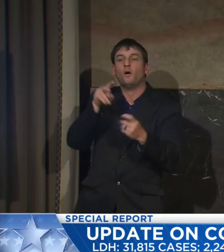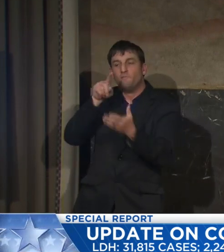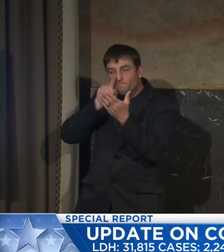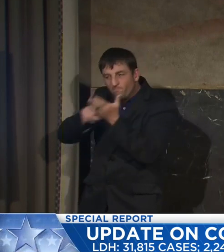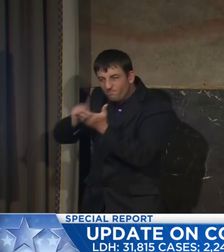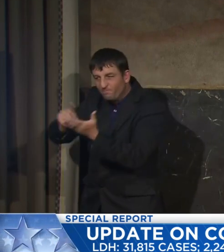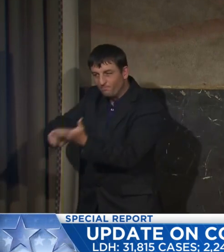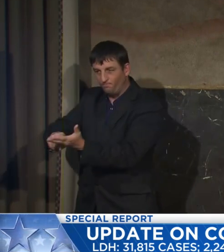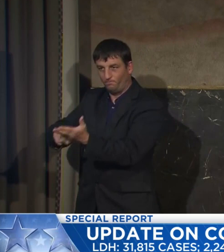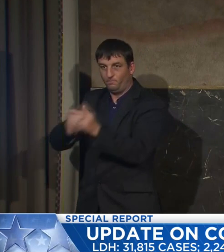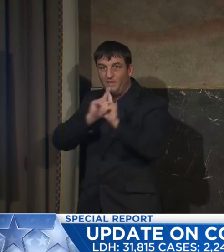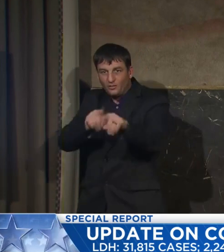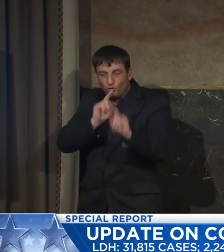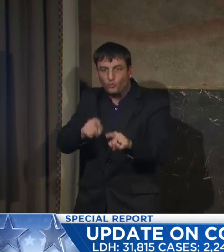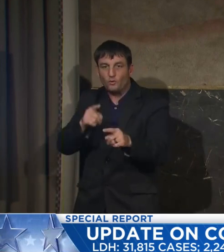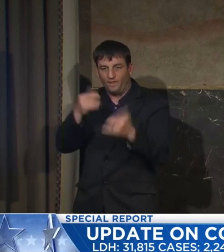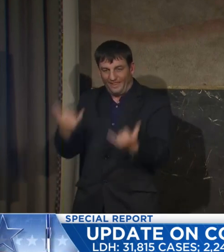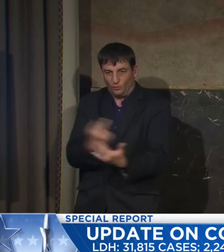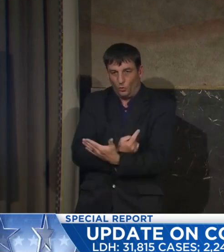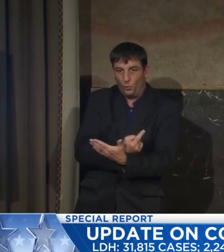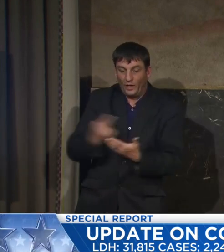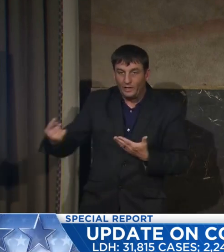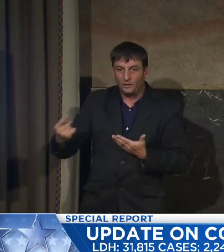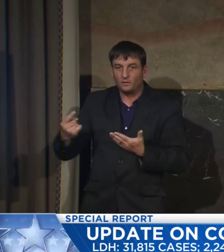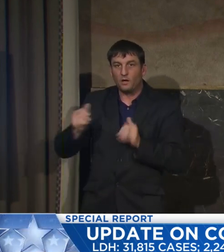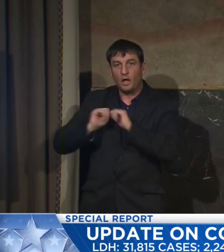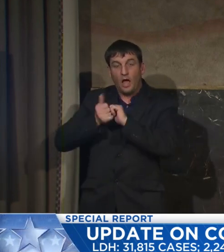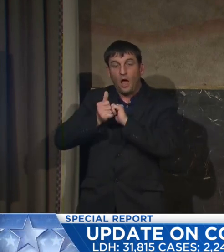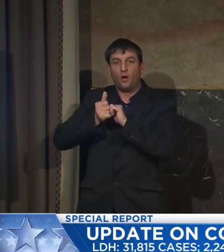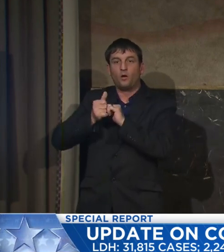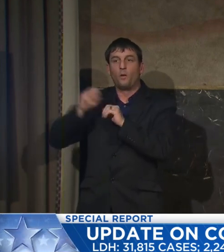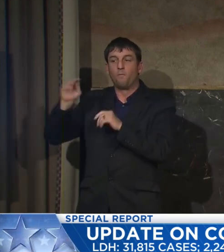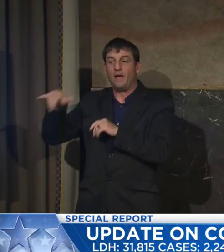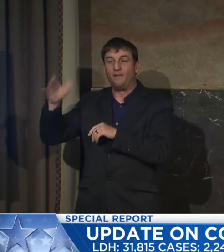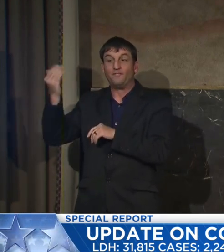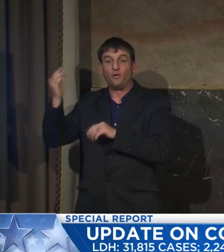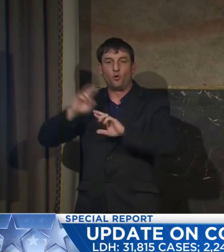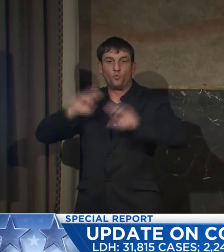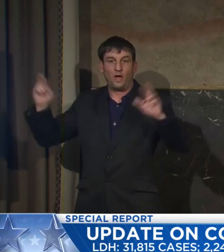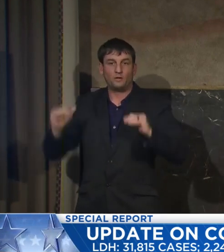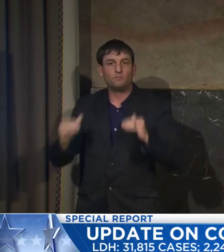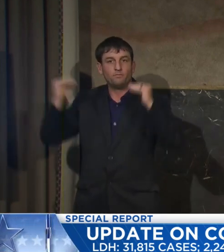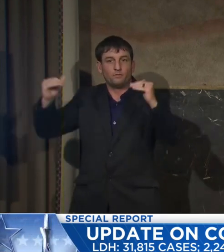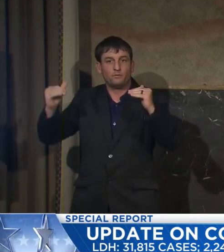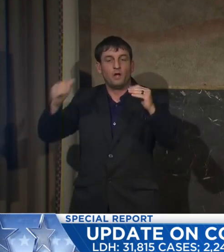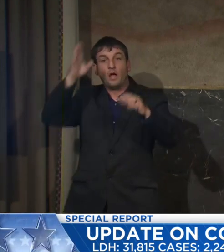week, so that you can proceed on the 15th with the new order.